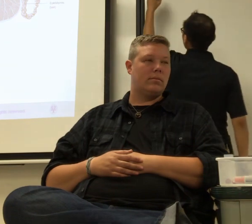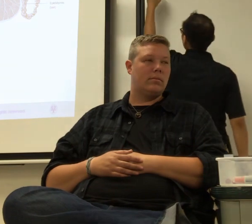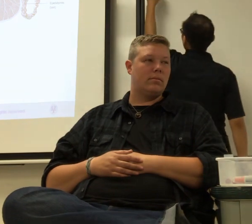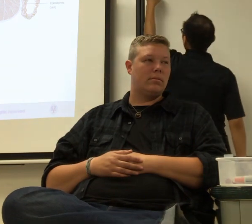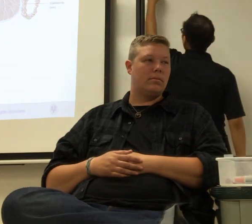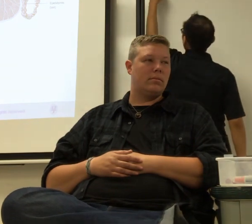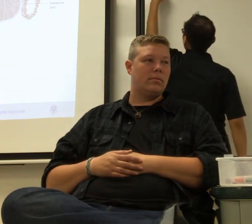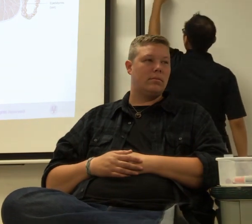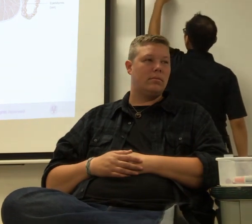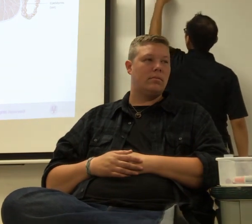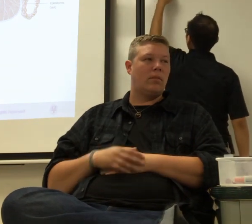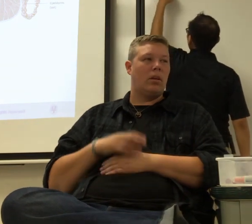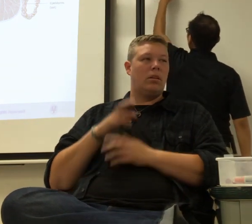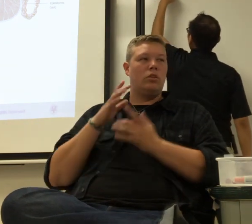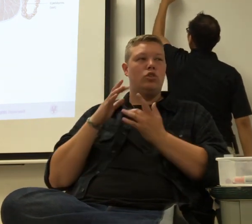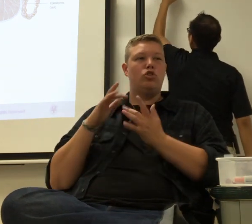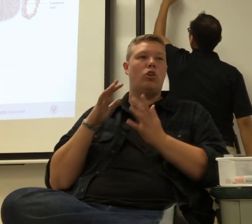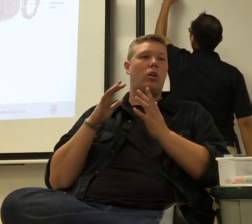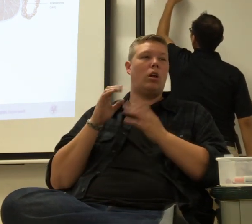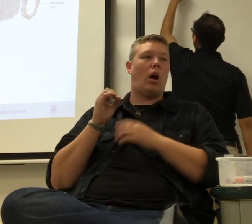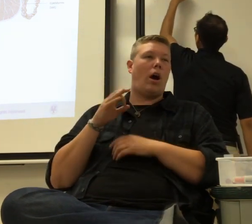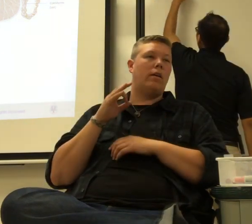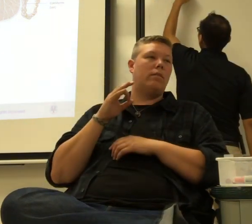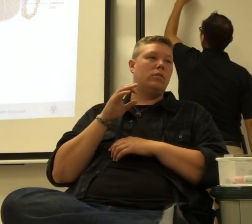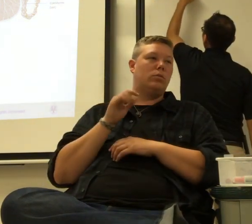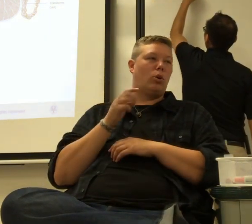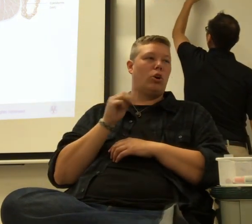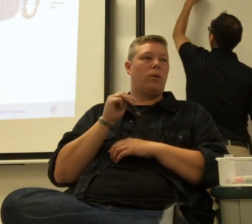Journey of sperm, the male